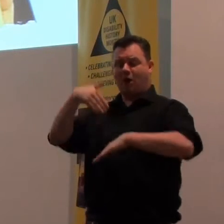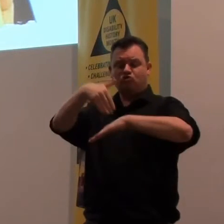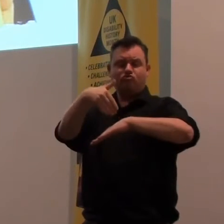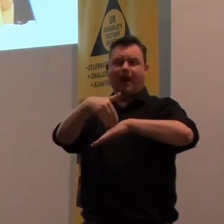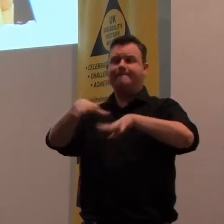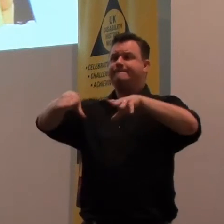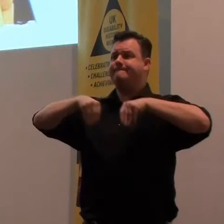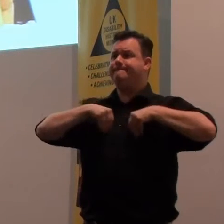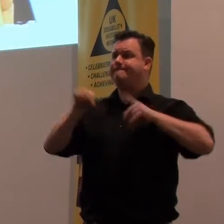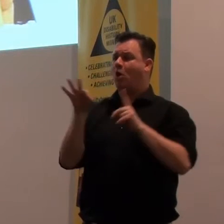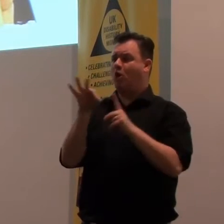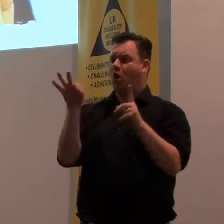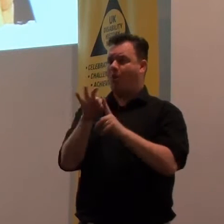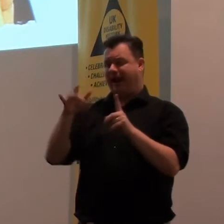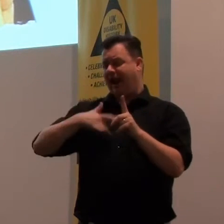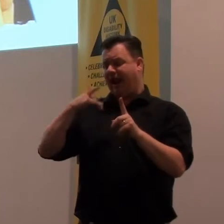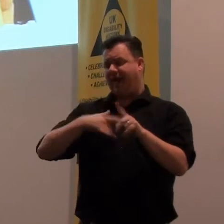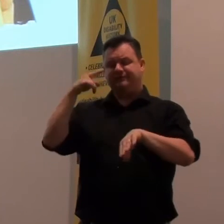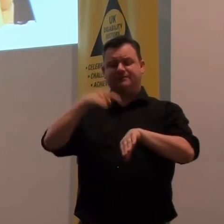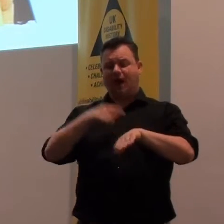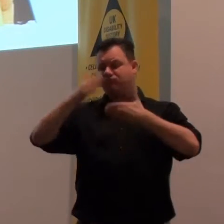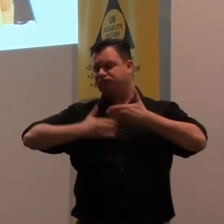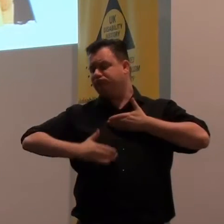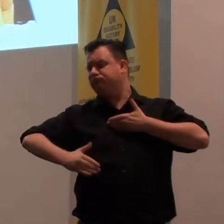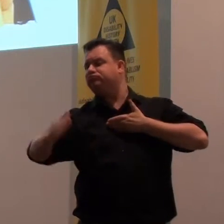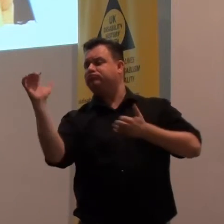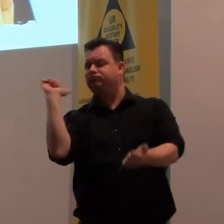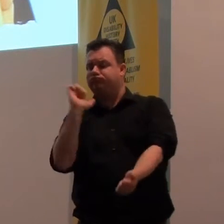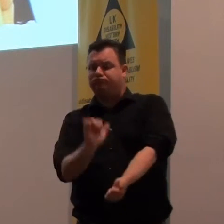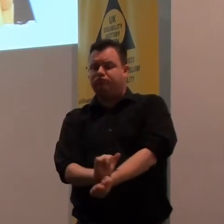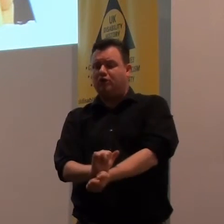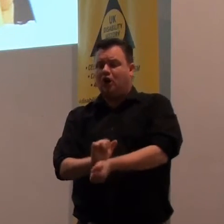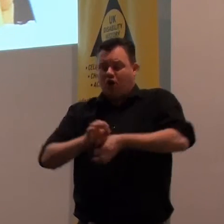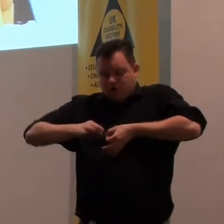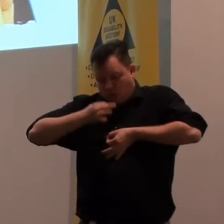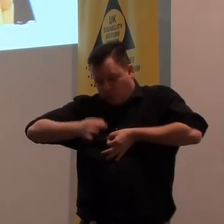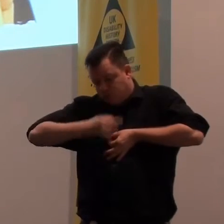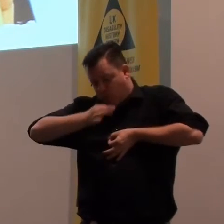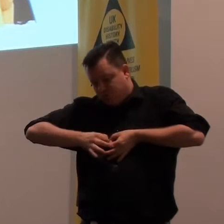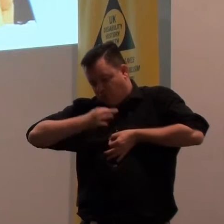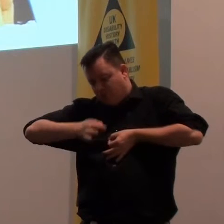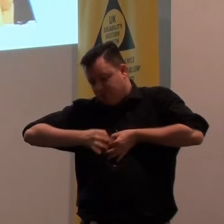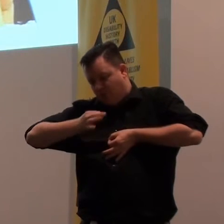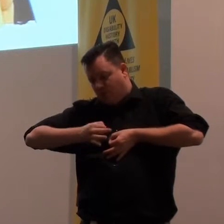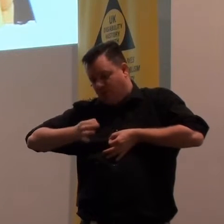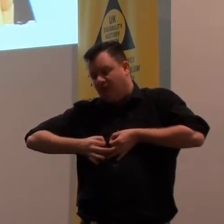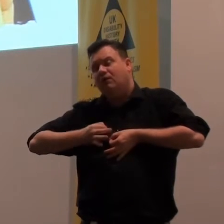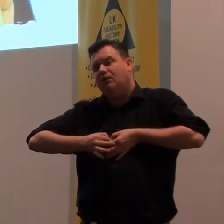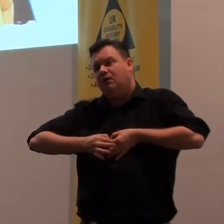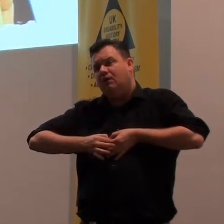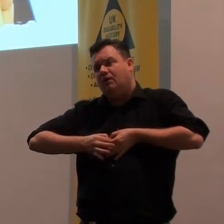catching polio, a lifetime sentence given. They had me sewing buttonholes in their Longstead